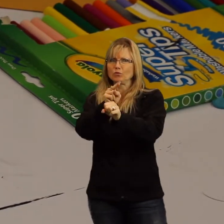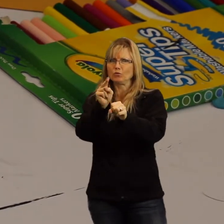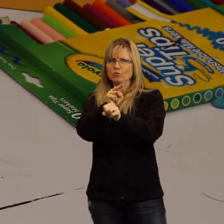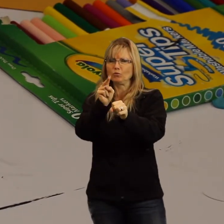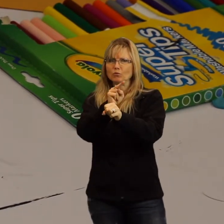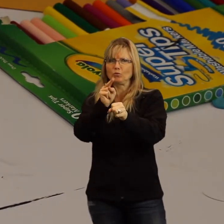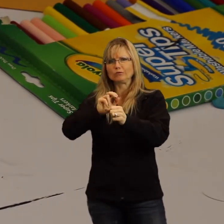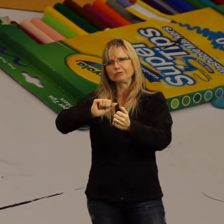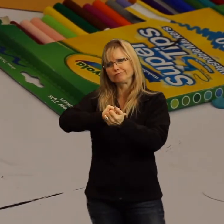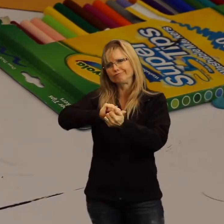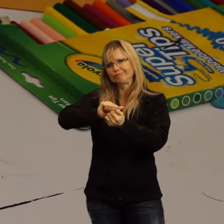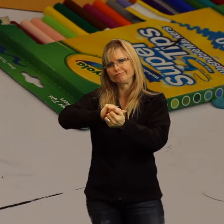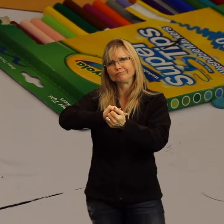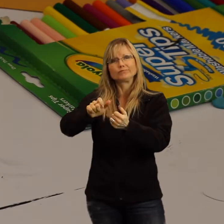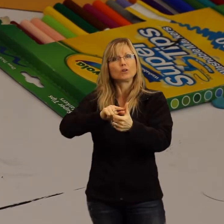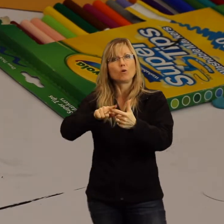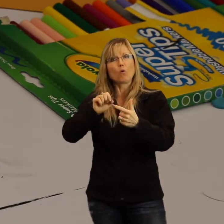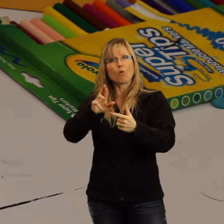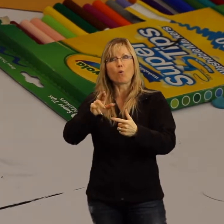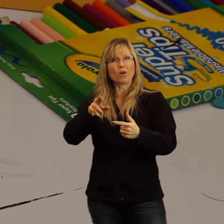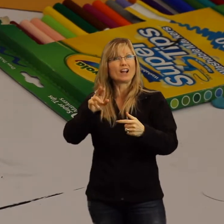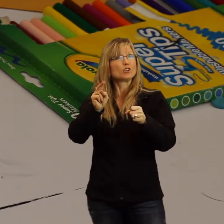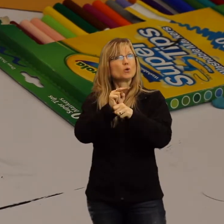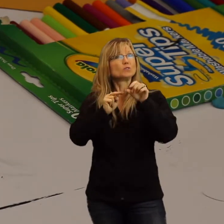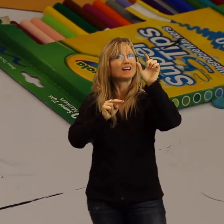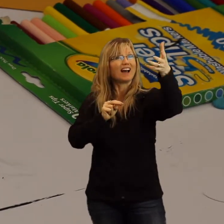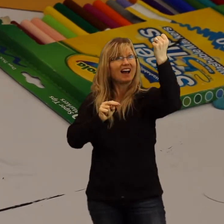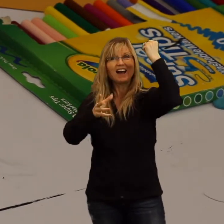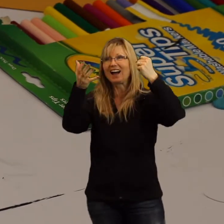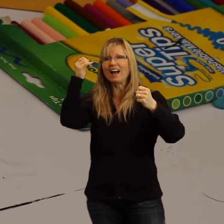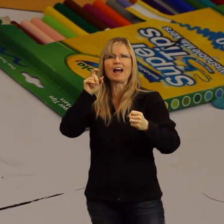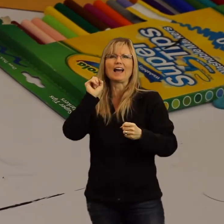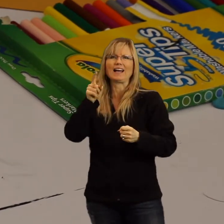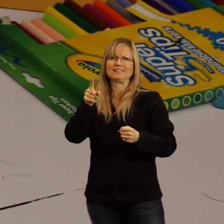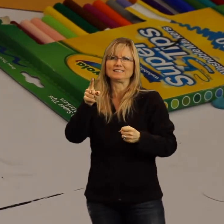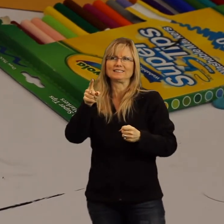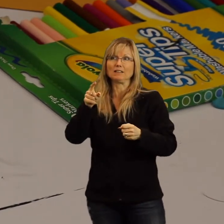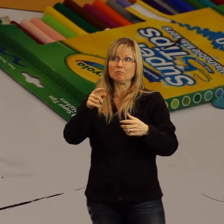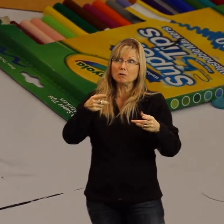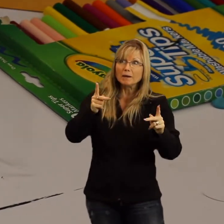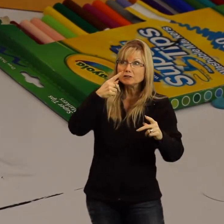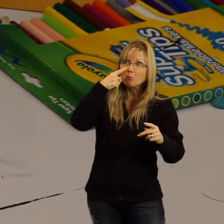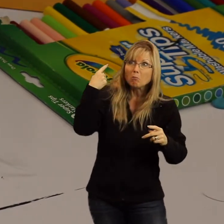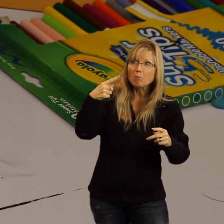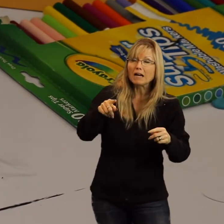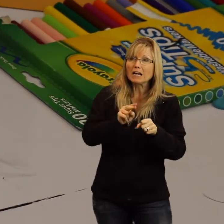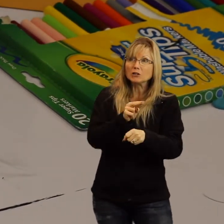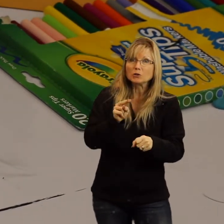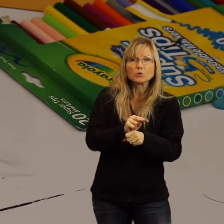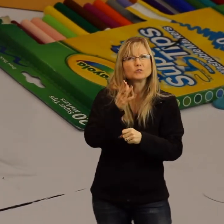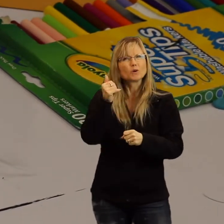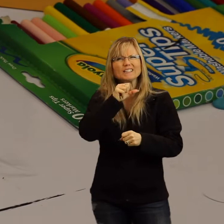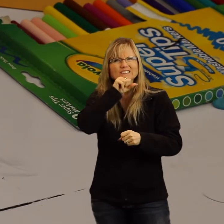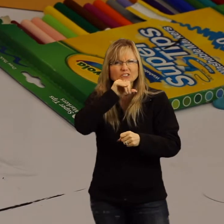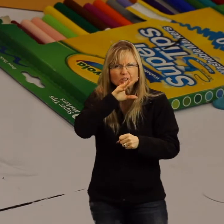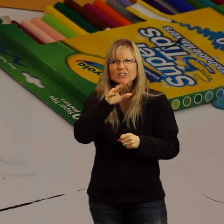anything found around the house, that you ask for permission to use them, just so you don't accidentally get anything dirty or